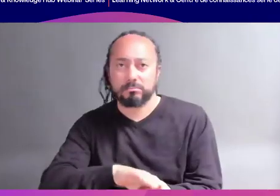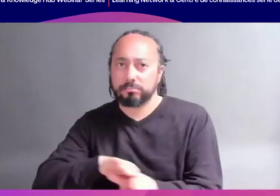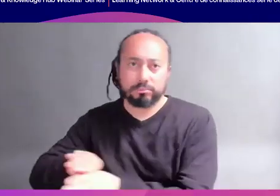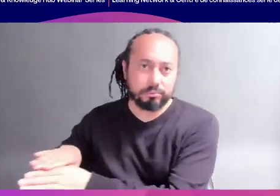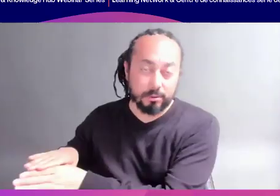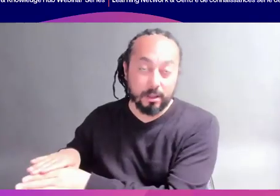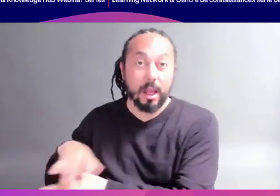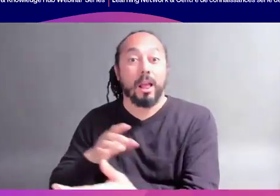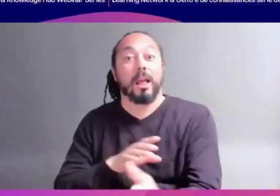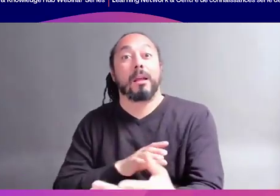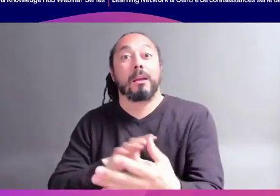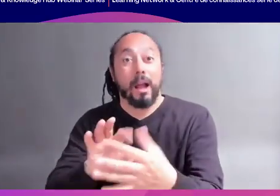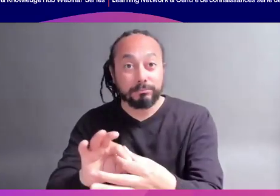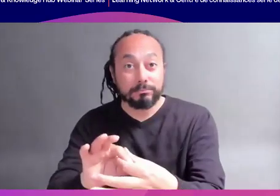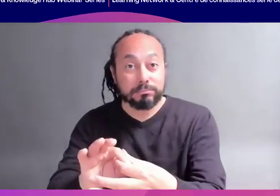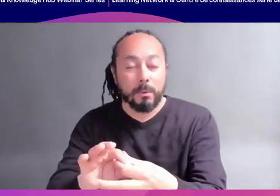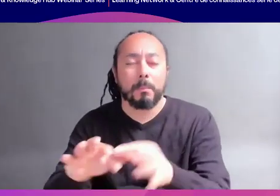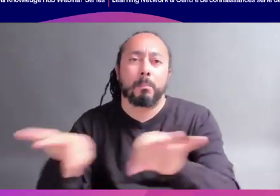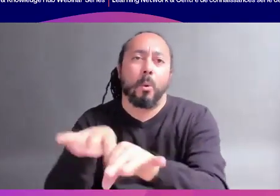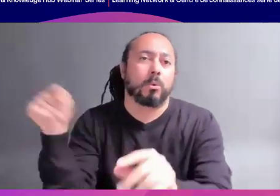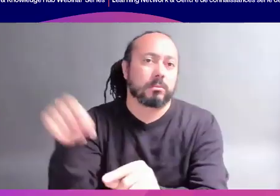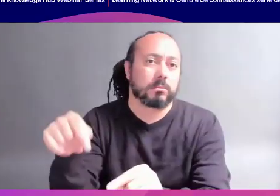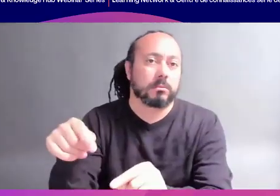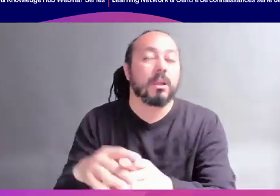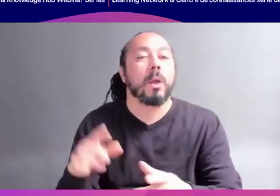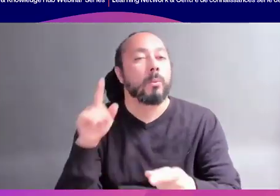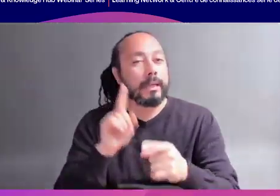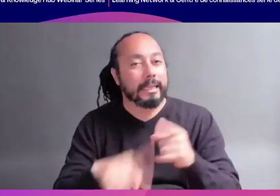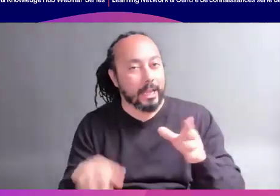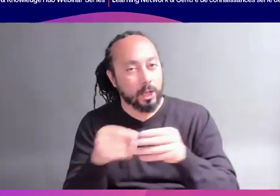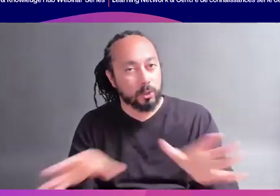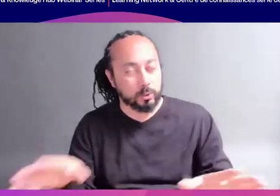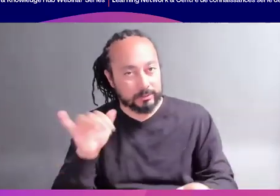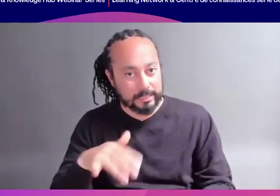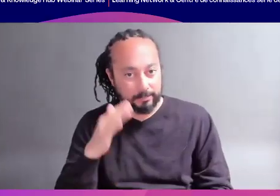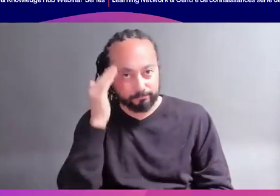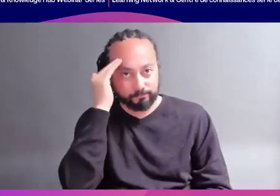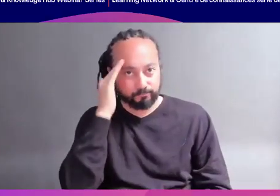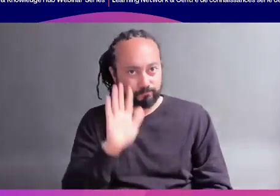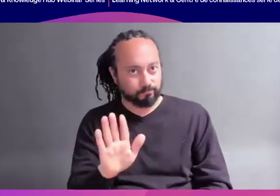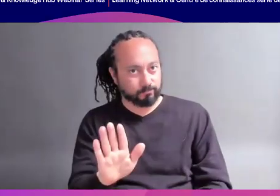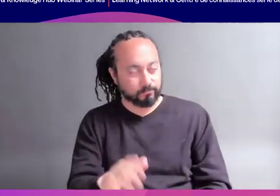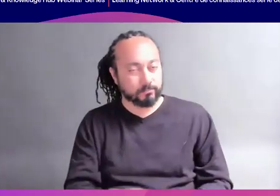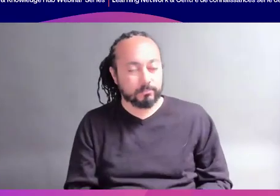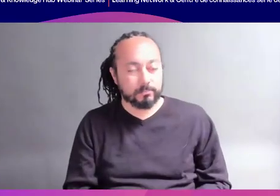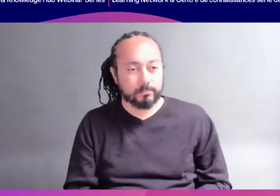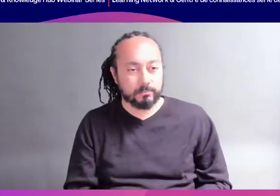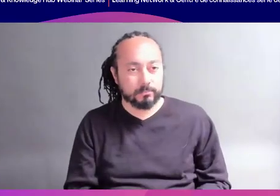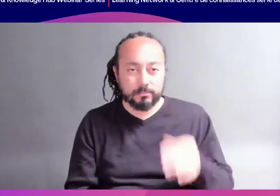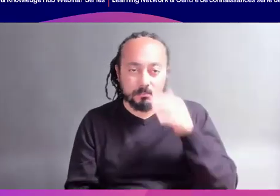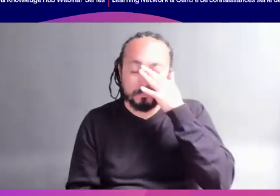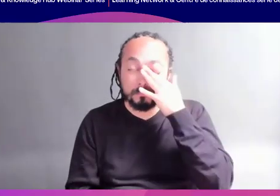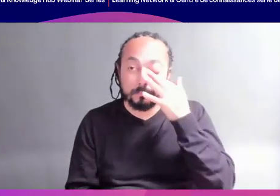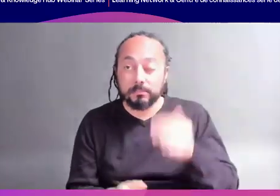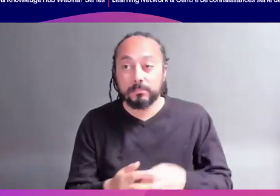And I think that we cannot lose sight of. I think in this area, as much as we've spoken